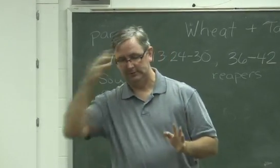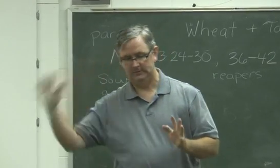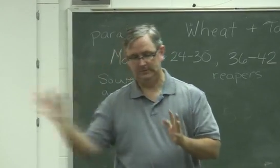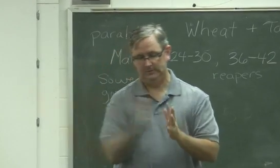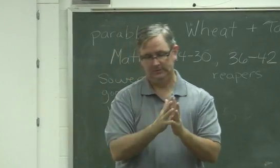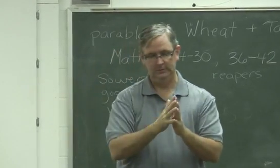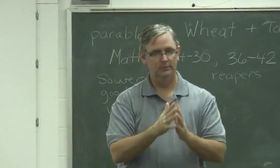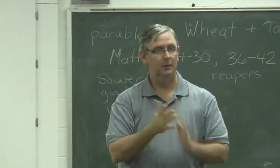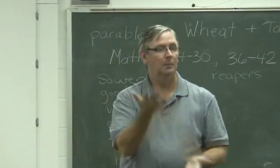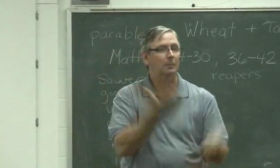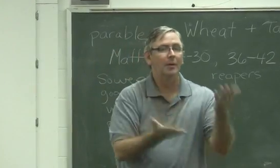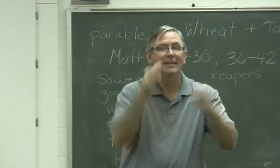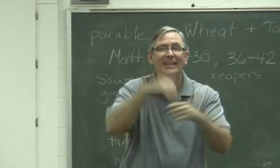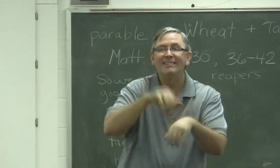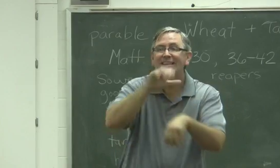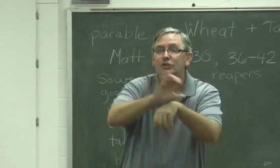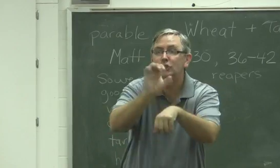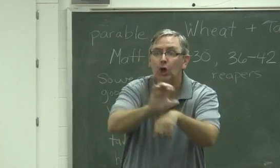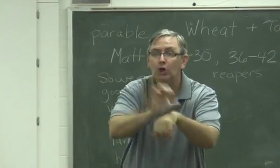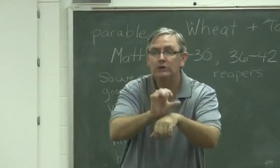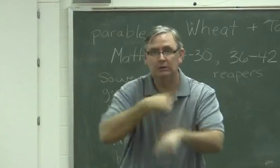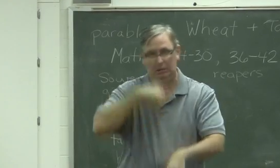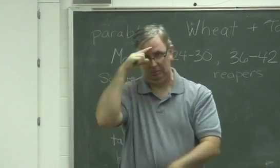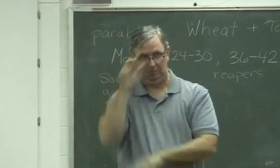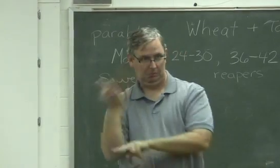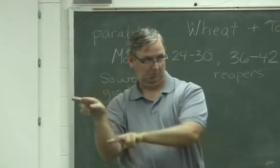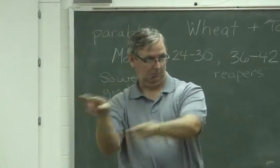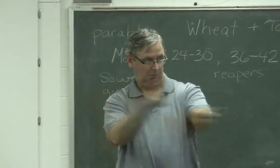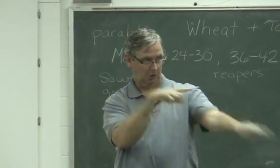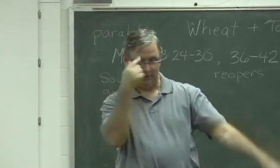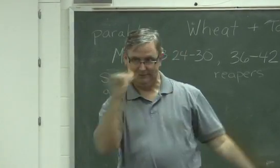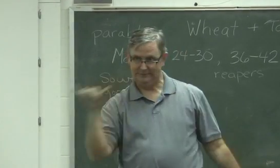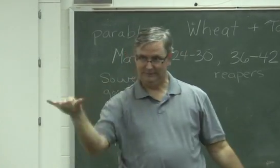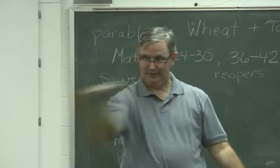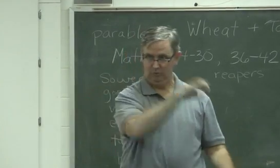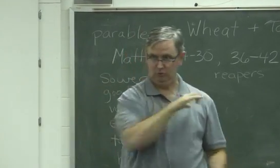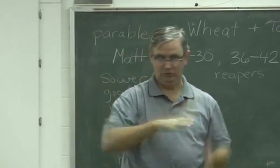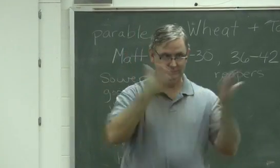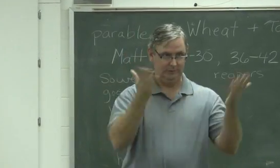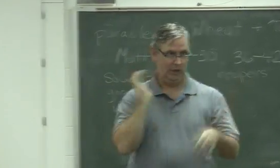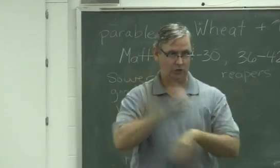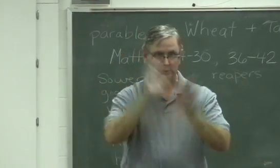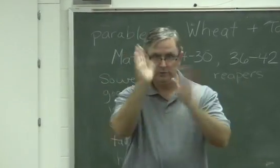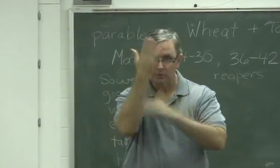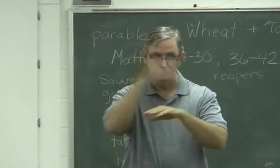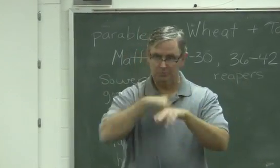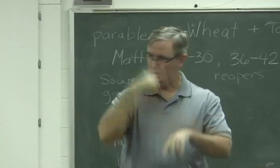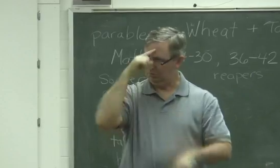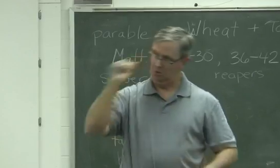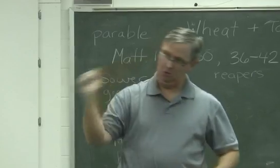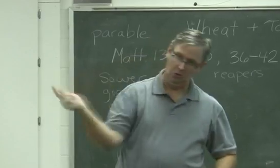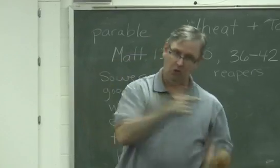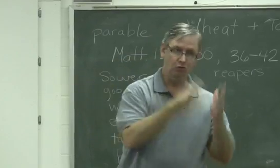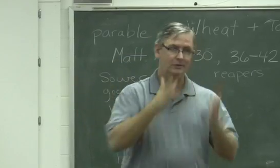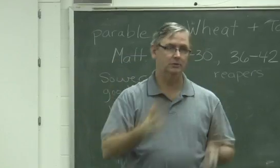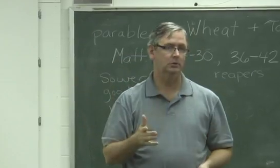people those who are Christians to live differently. And those who are not, He wants to know what the difference